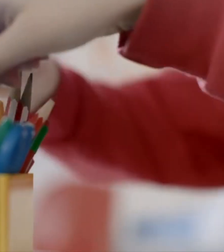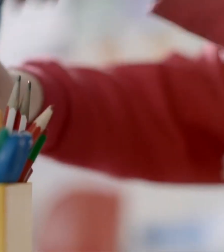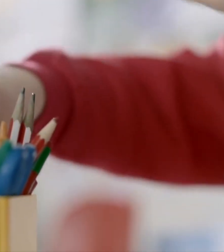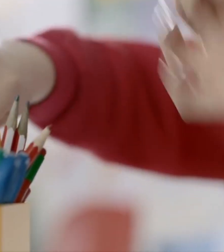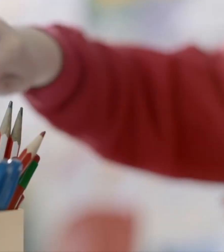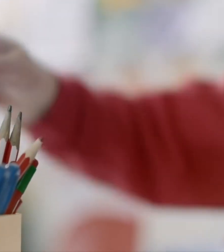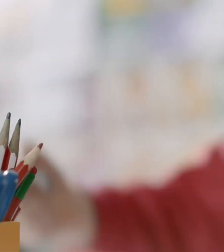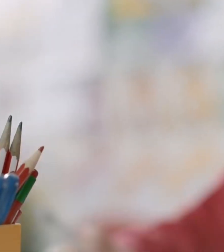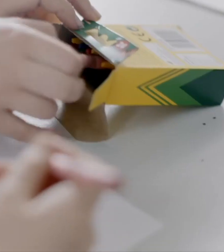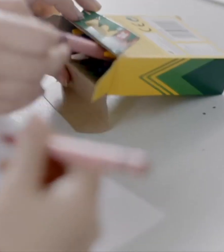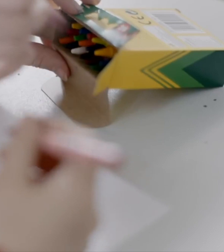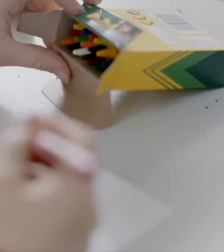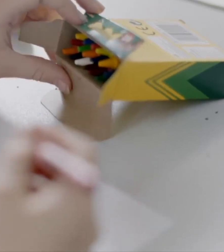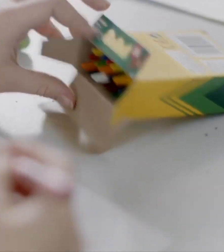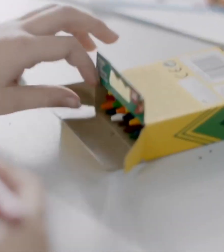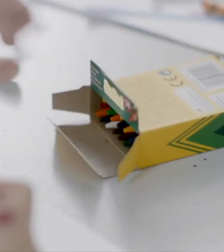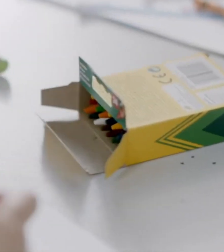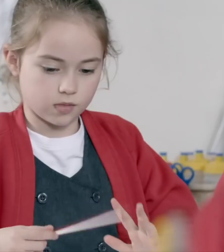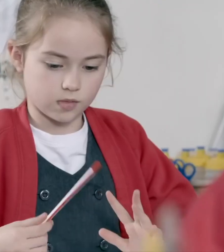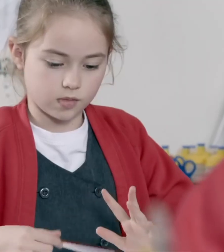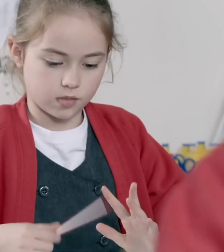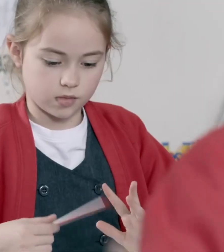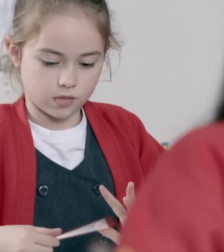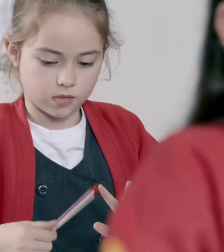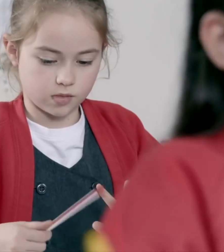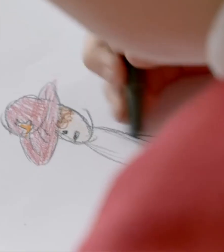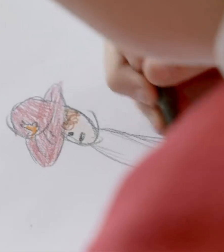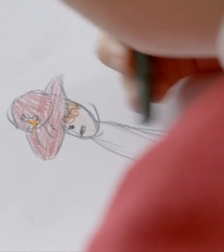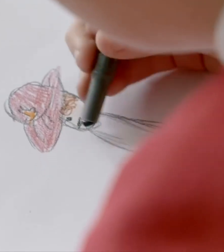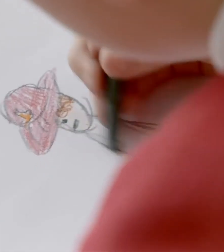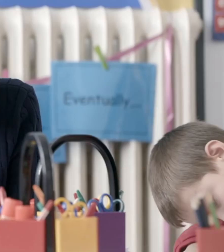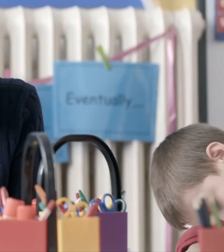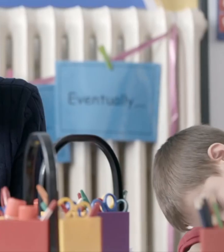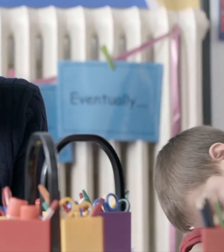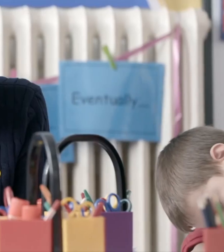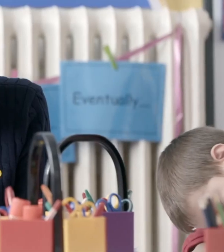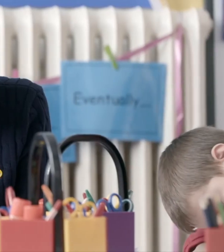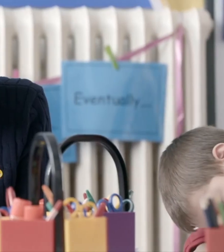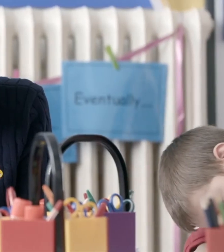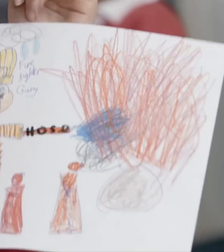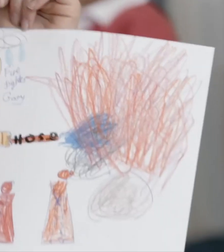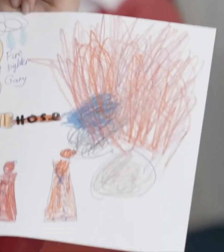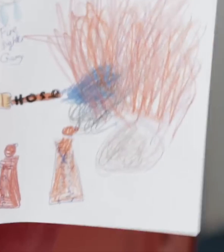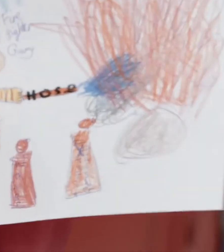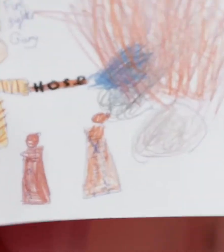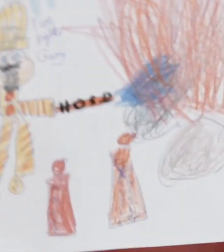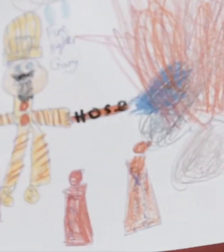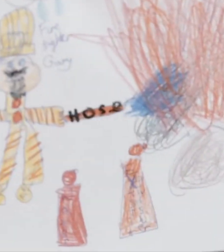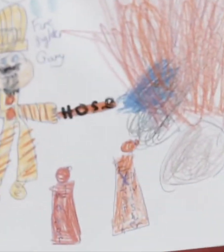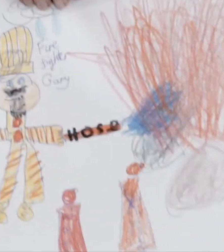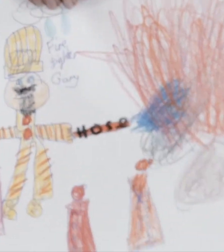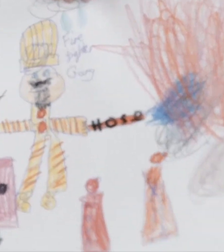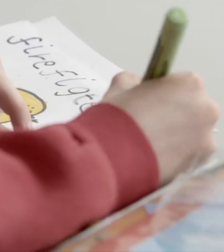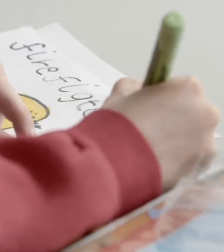firefighter. Have a think in your head what a firefighter looks like. What's your firefighter called? Mine's called